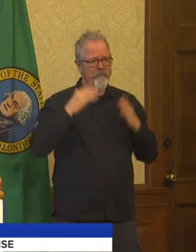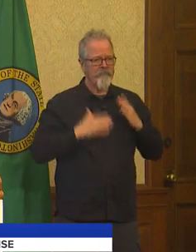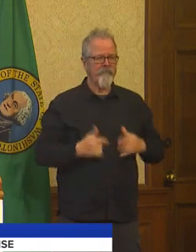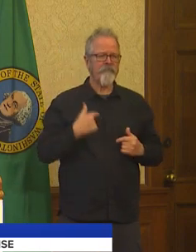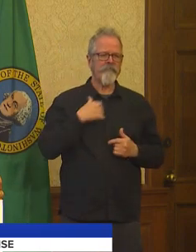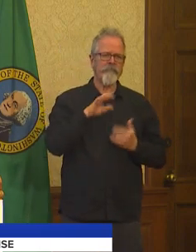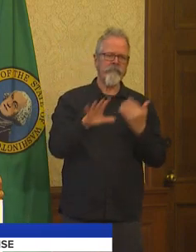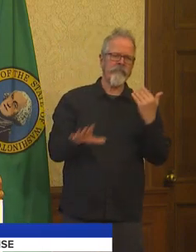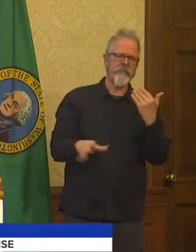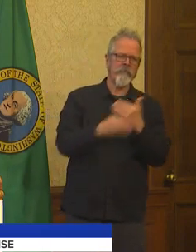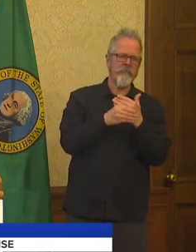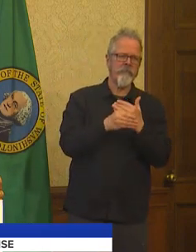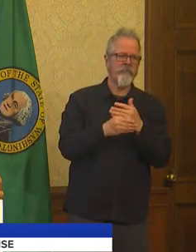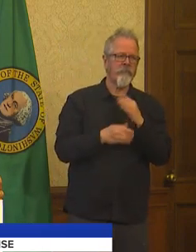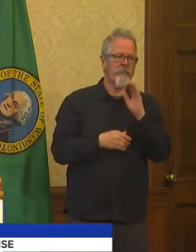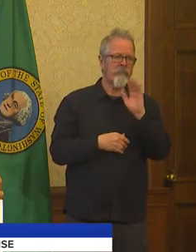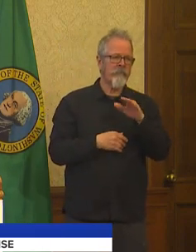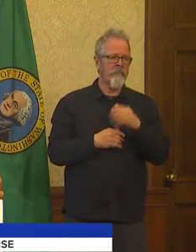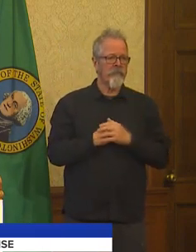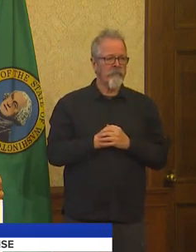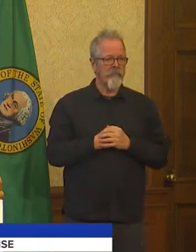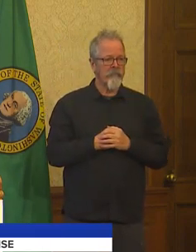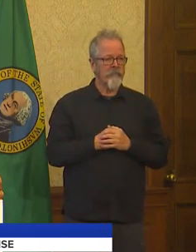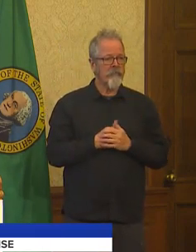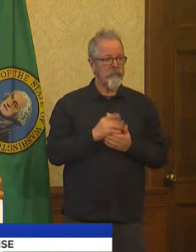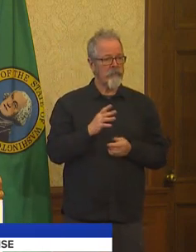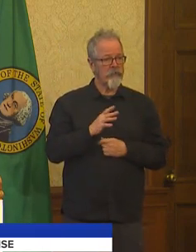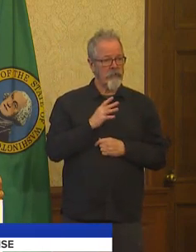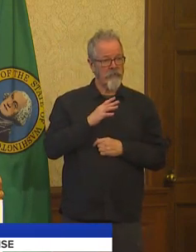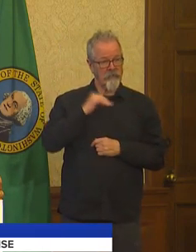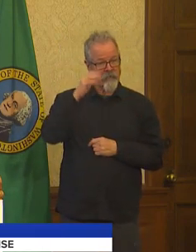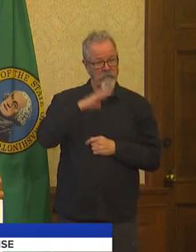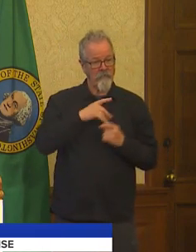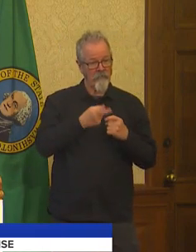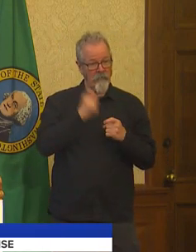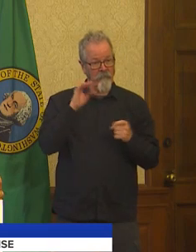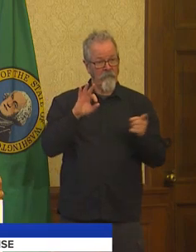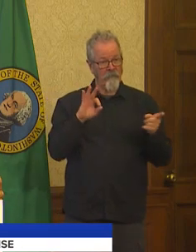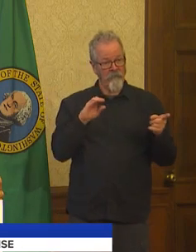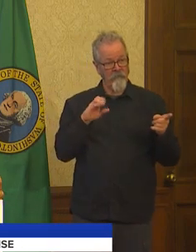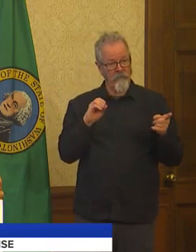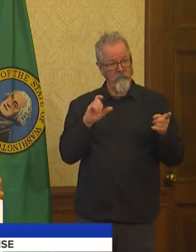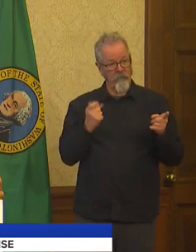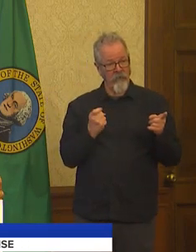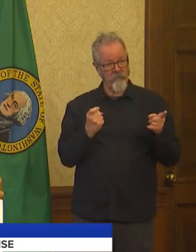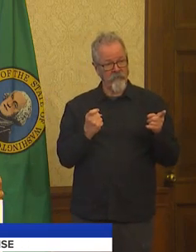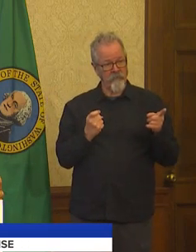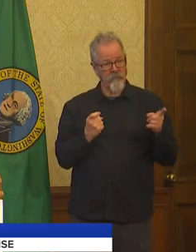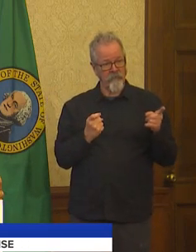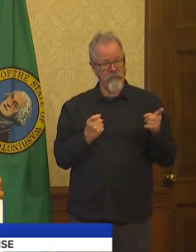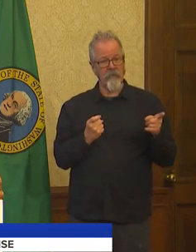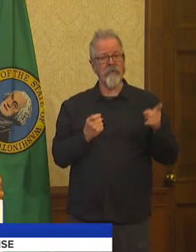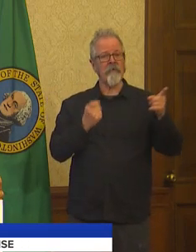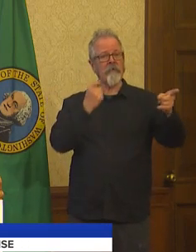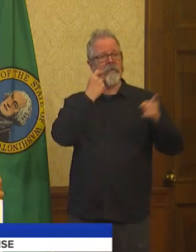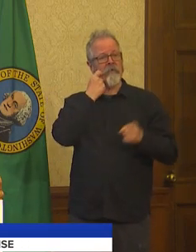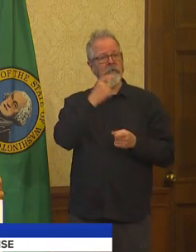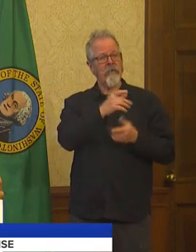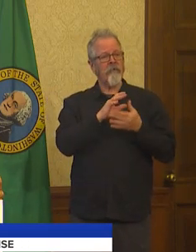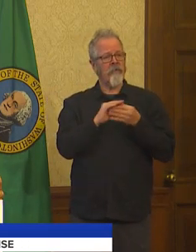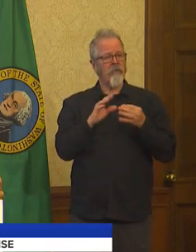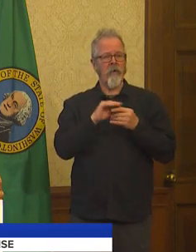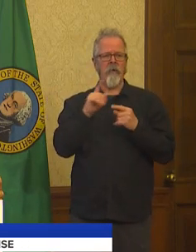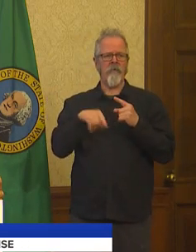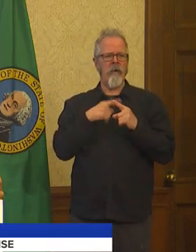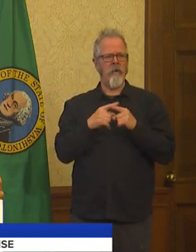earlier about metrics, and he made some reference to New York. I hope you understand New York is not opening